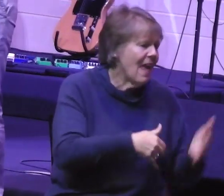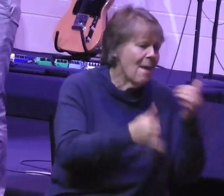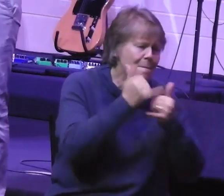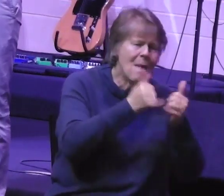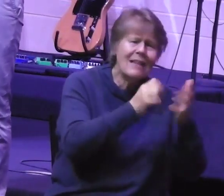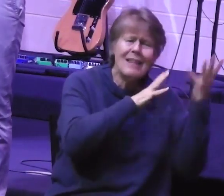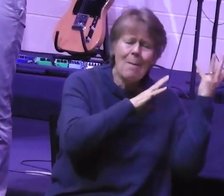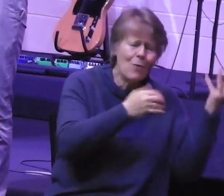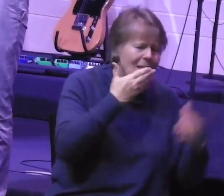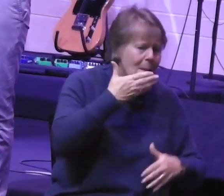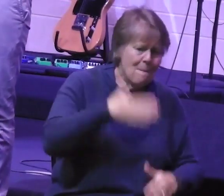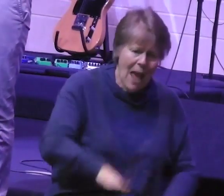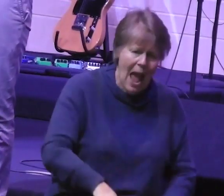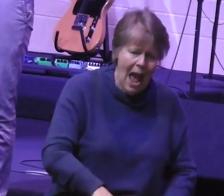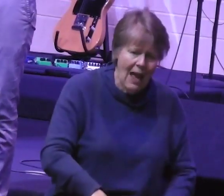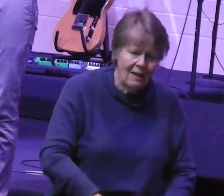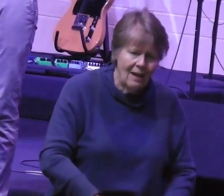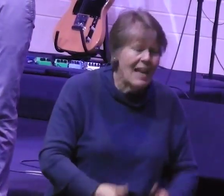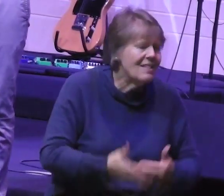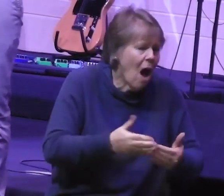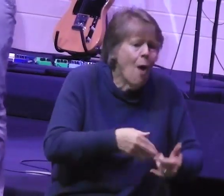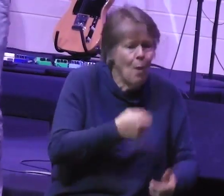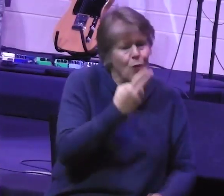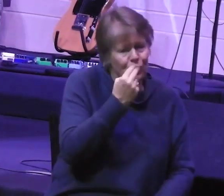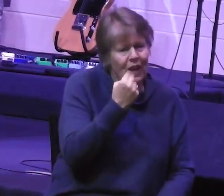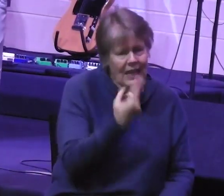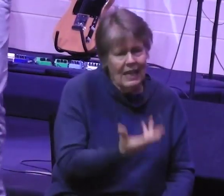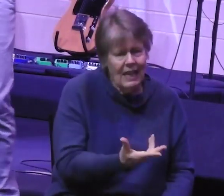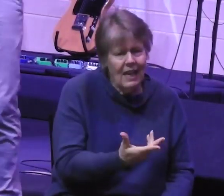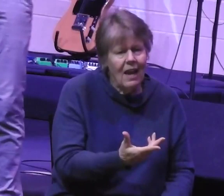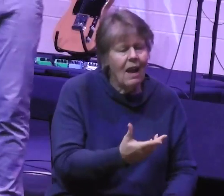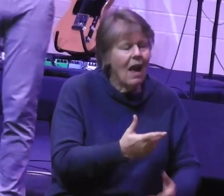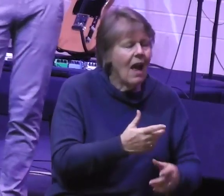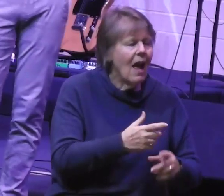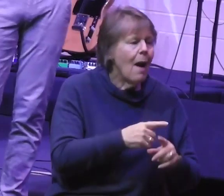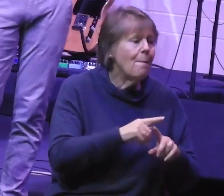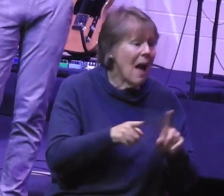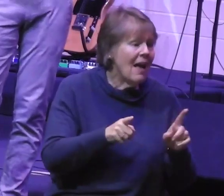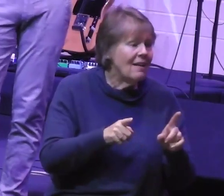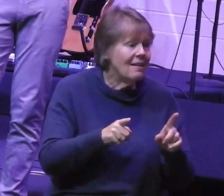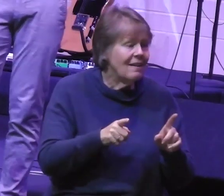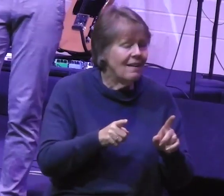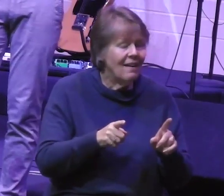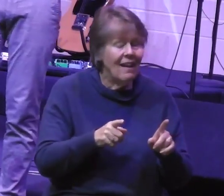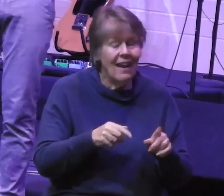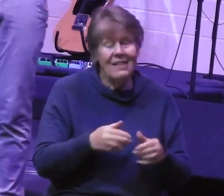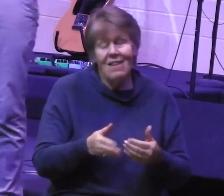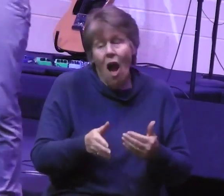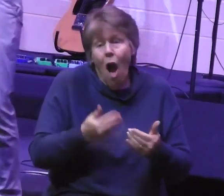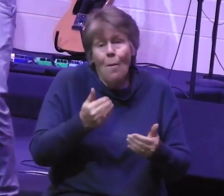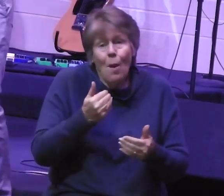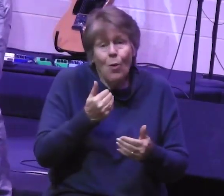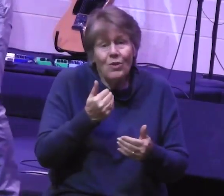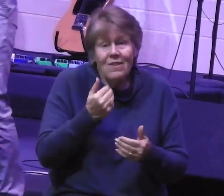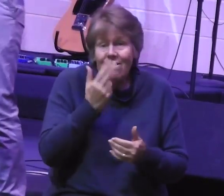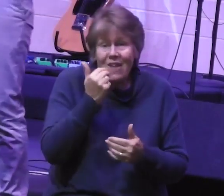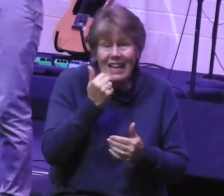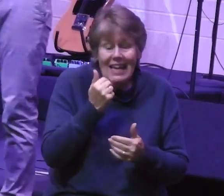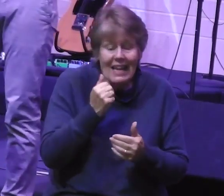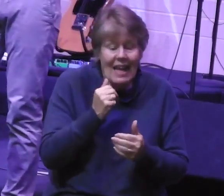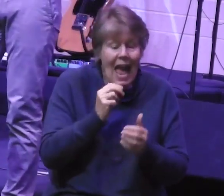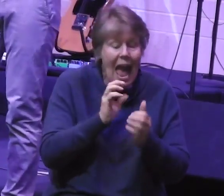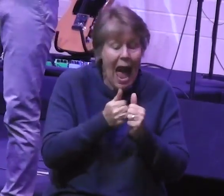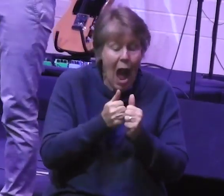I mean, it's almost comical how bad they mess up. And it's almost comical how bad we mess up. It's comical until we actually